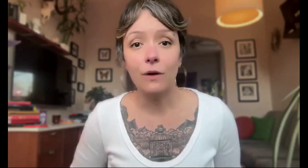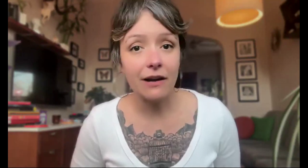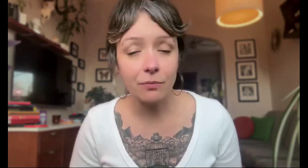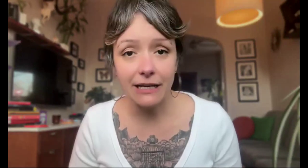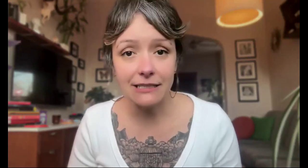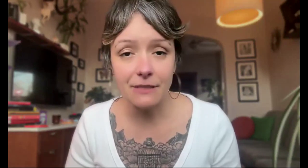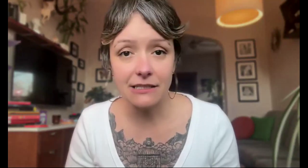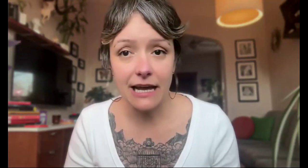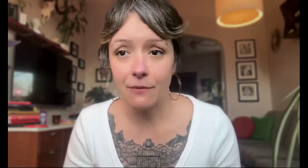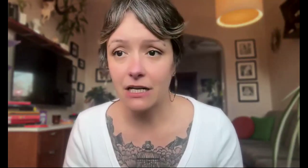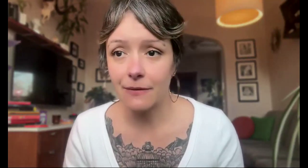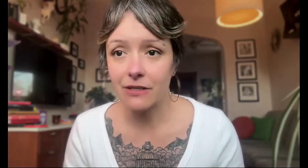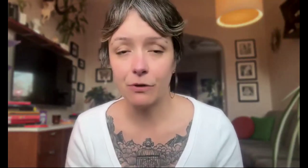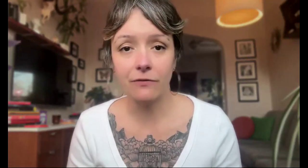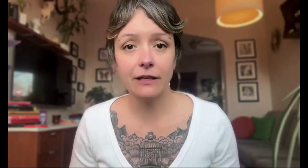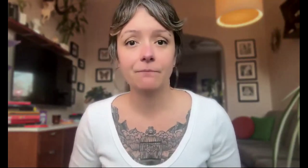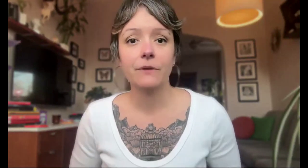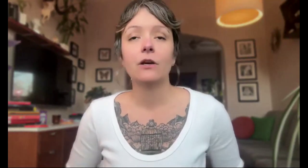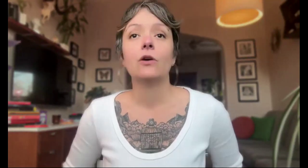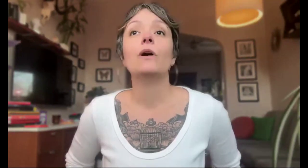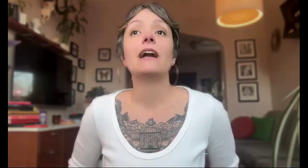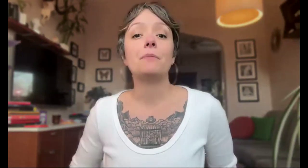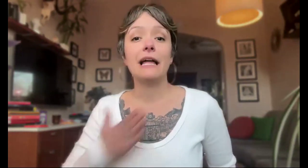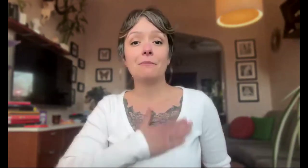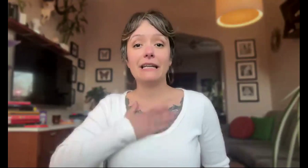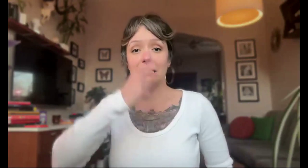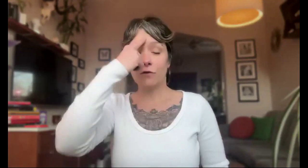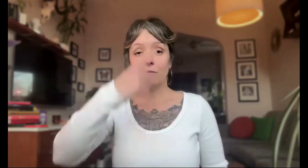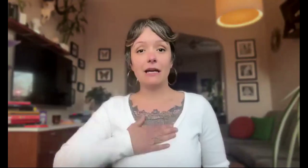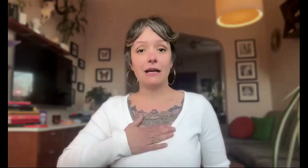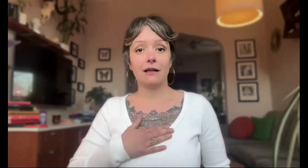We are never playing Simon Says Again. We talked about this briefly. We are now playing Please For Me.